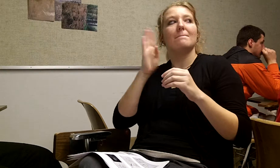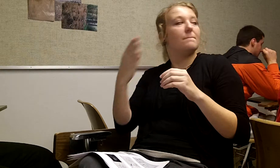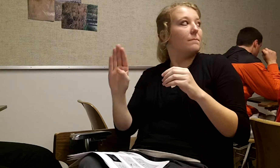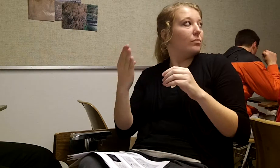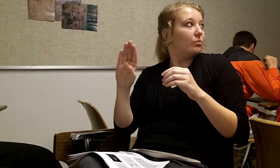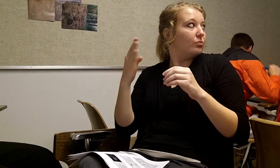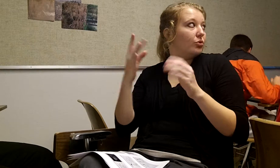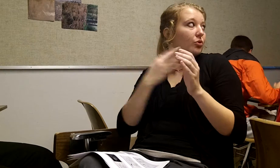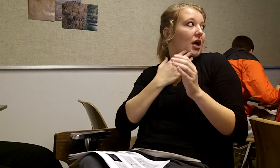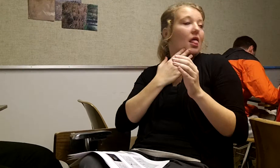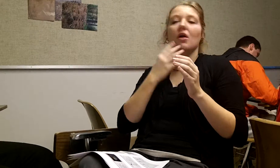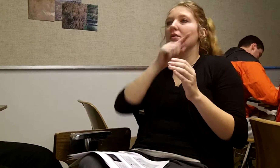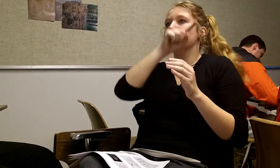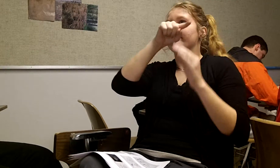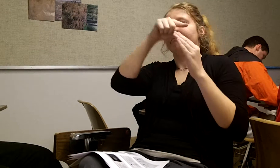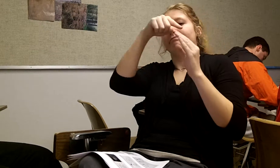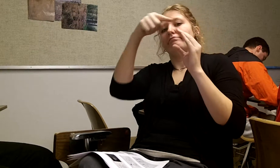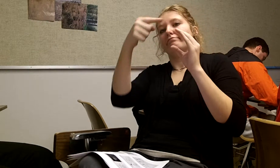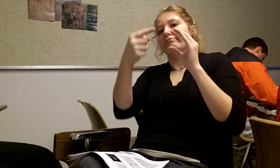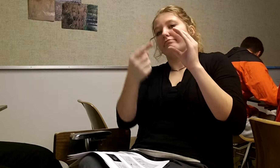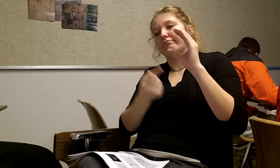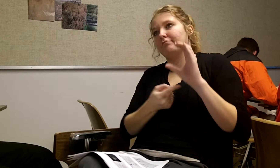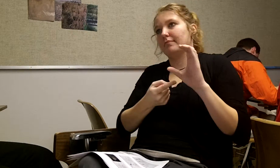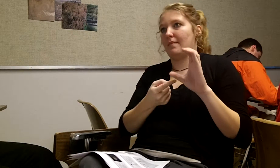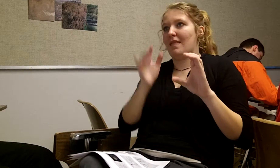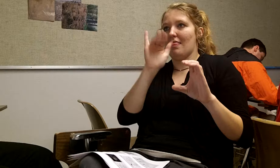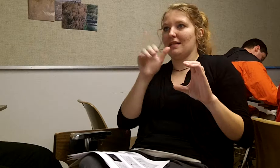the cell, they're actually kind of like along a surface. And then the